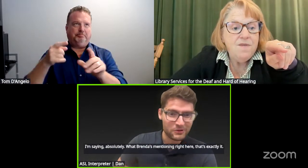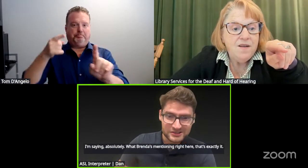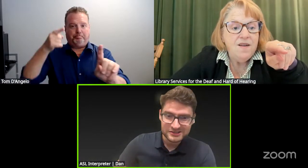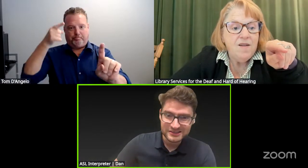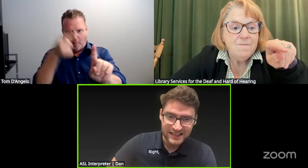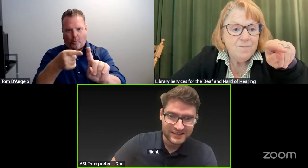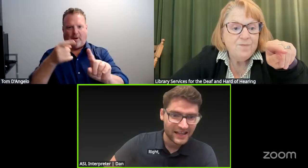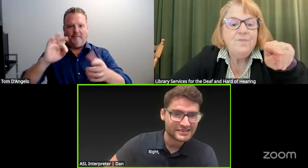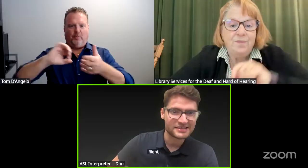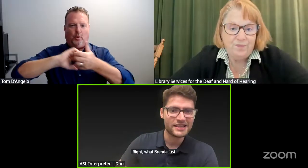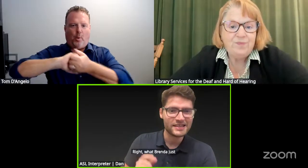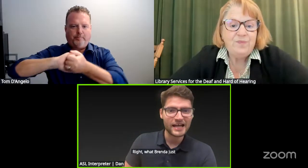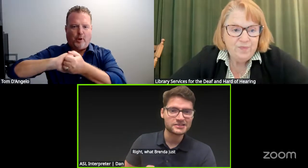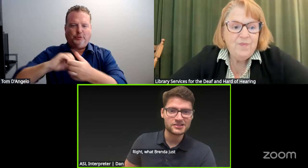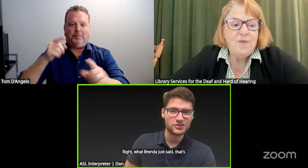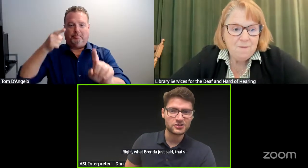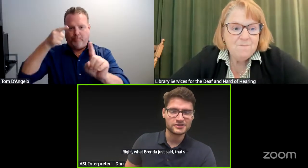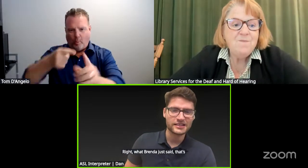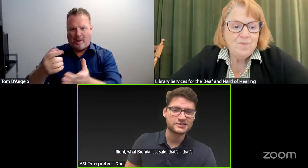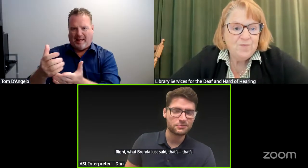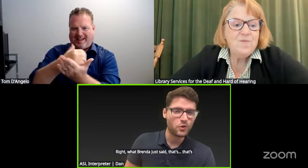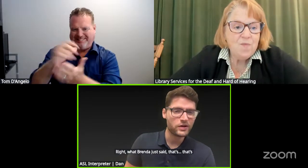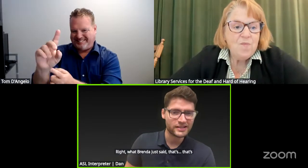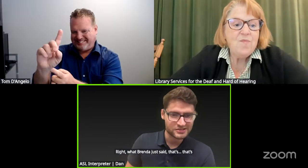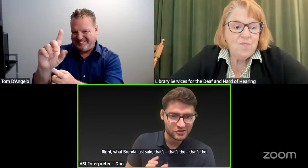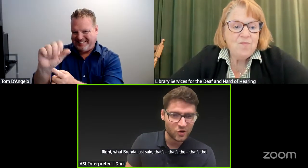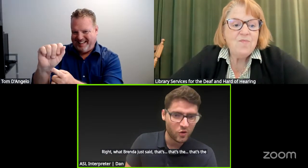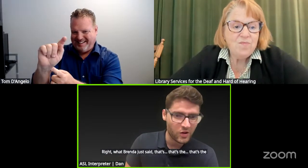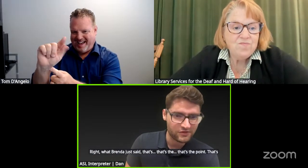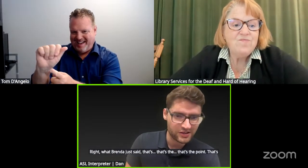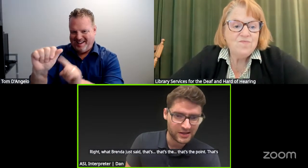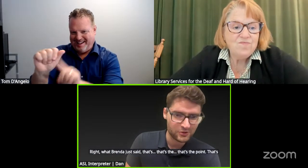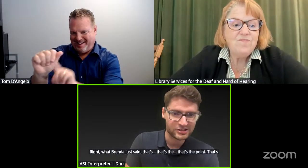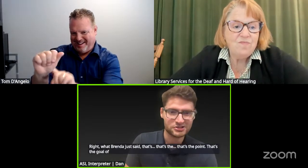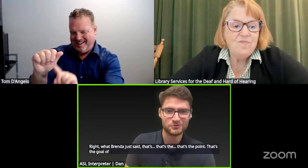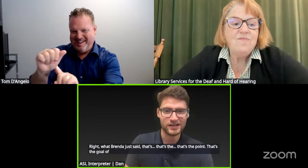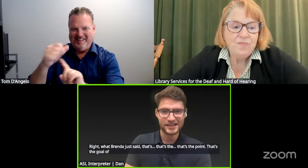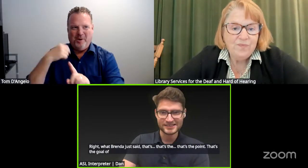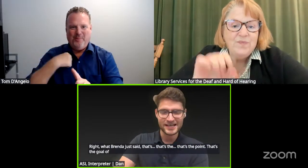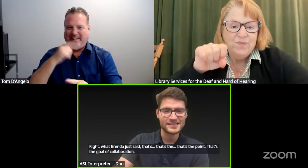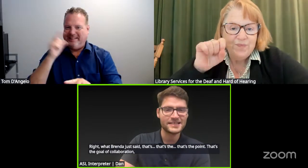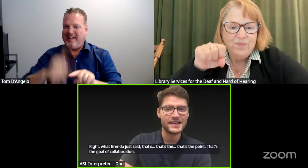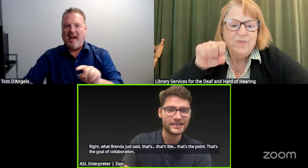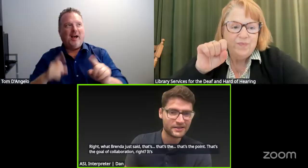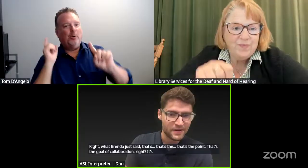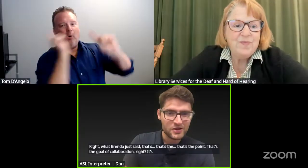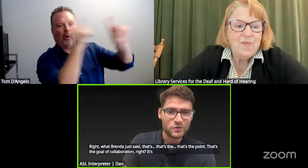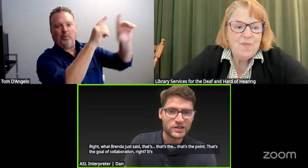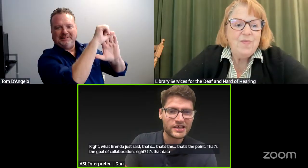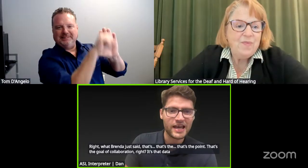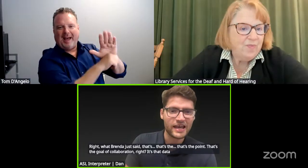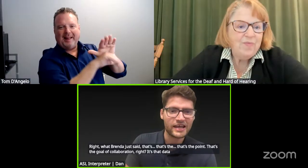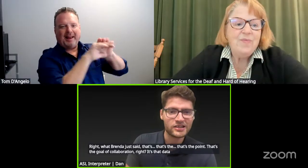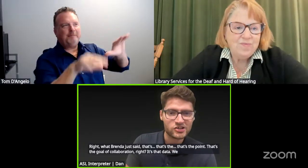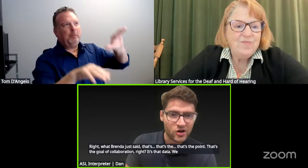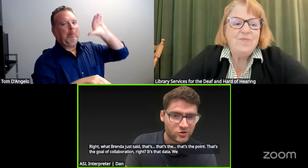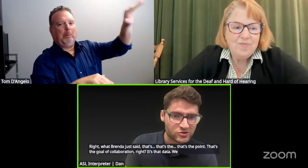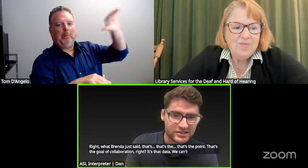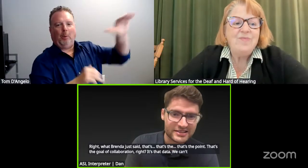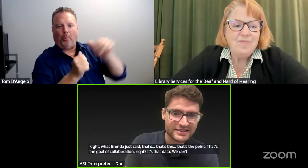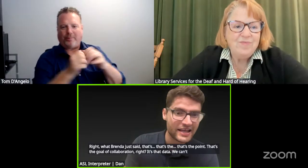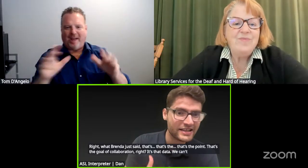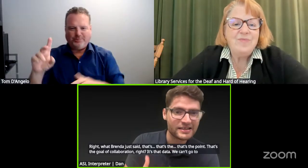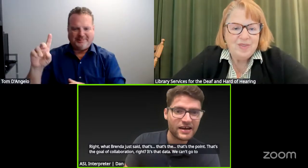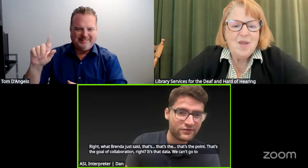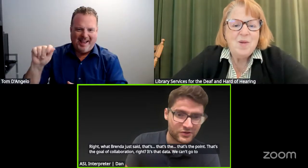Right, what Brenda just said, that's the point. That's the goal of collaboration, right? It's that data. We can't go